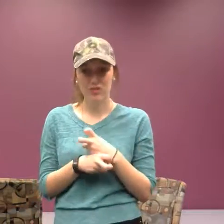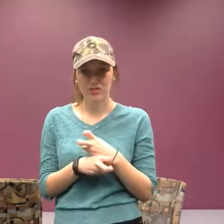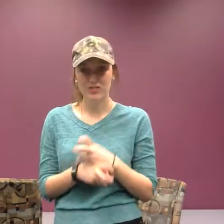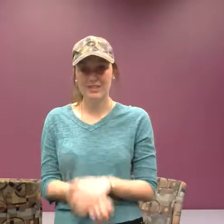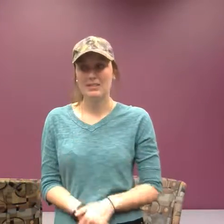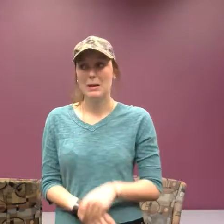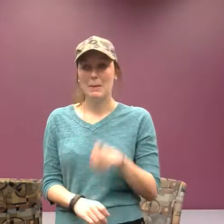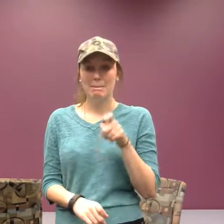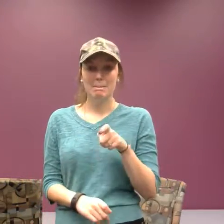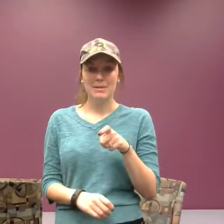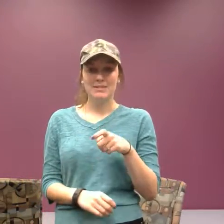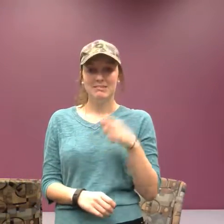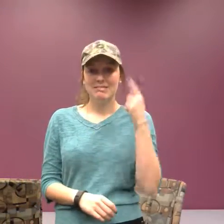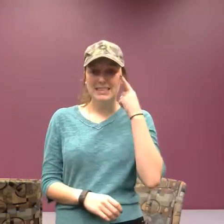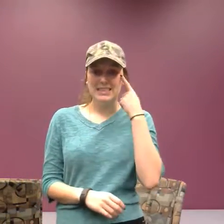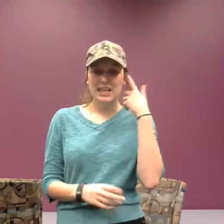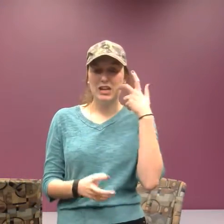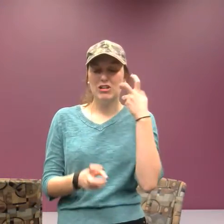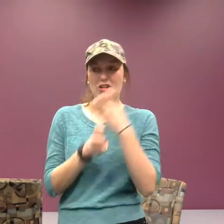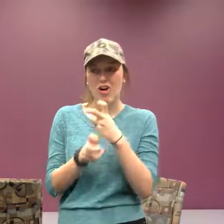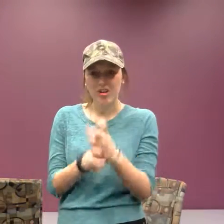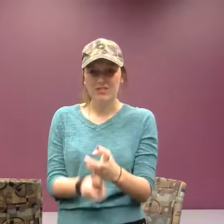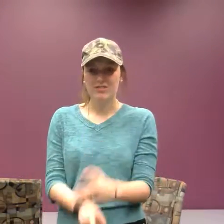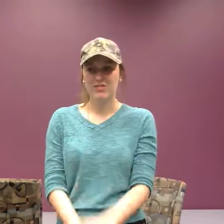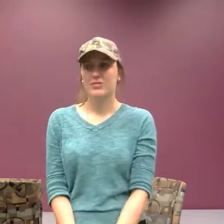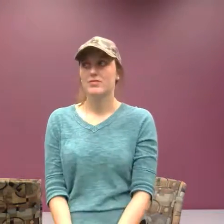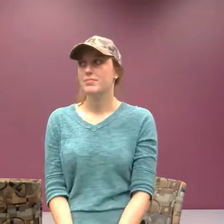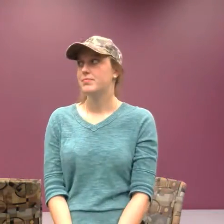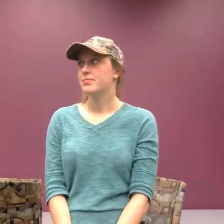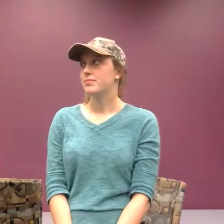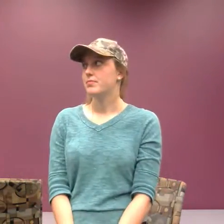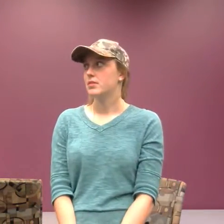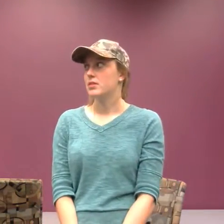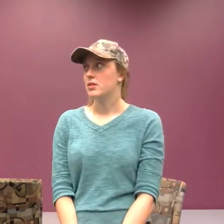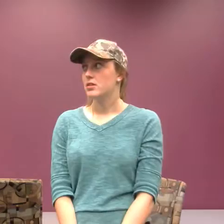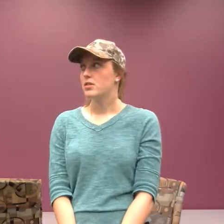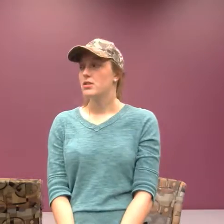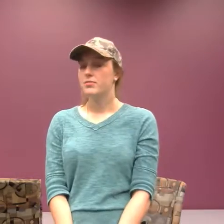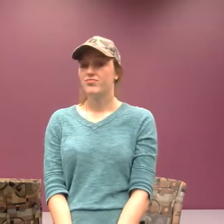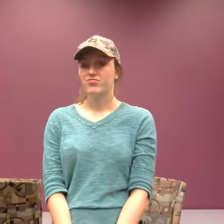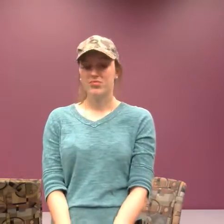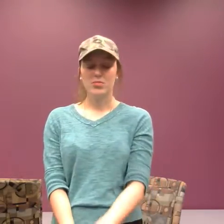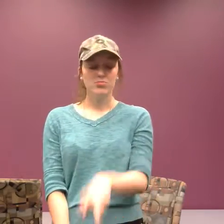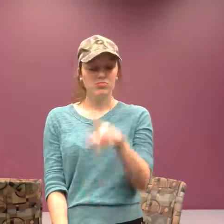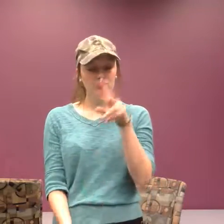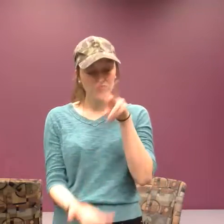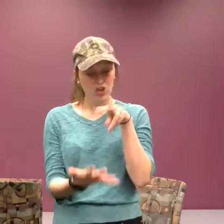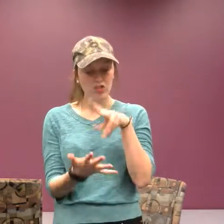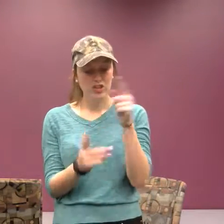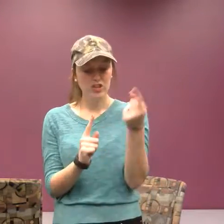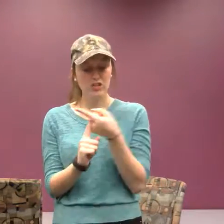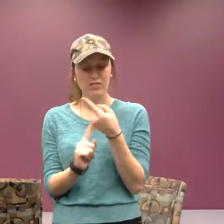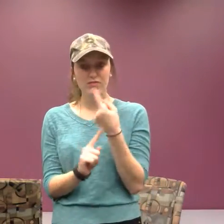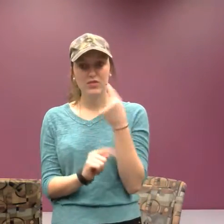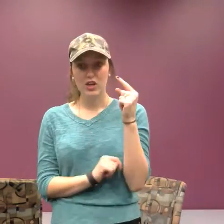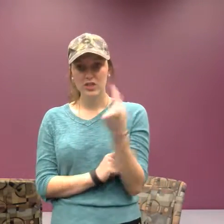thinking caps on here. I'm going to read the first sentence here. There's actually two sentences in the